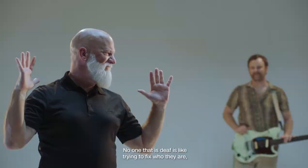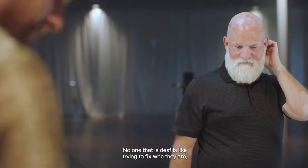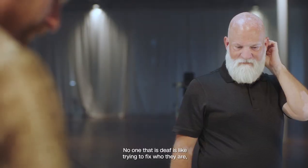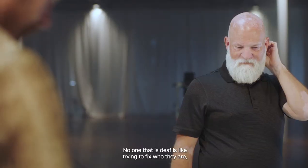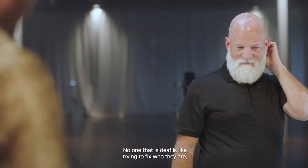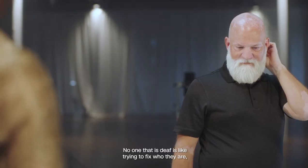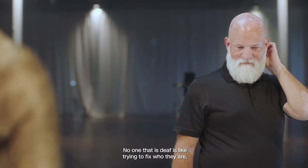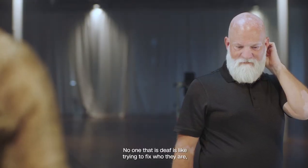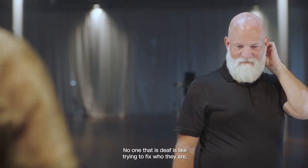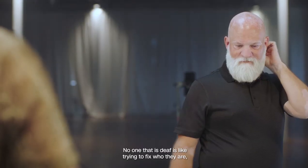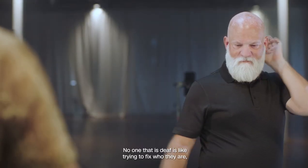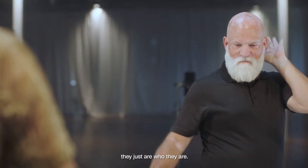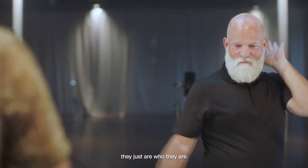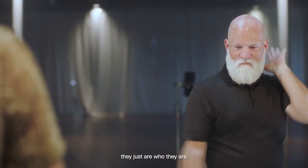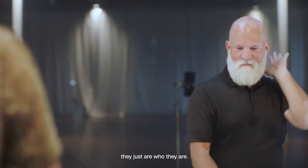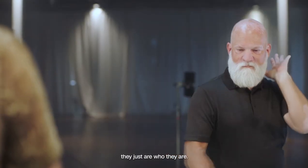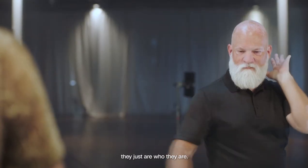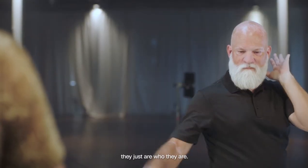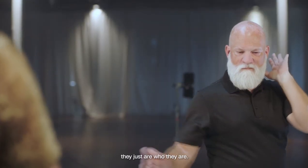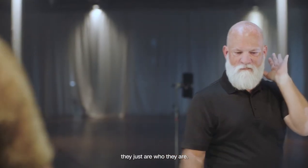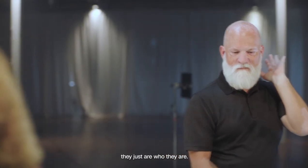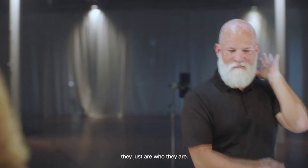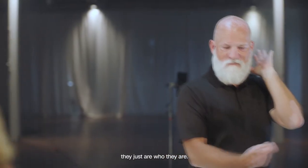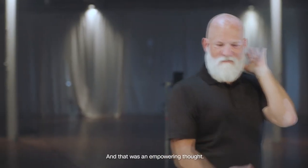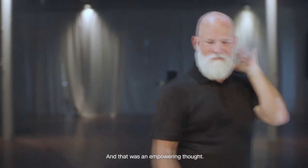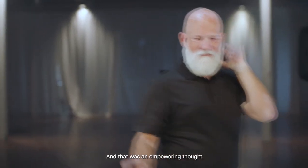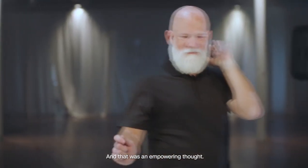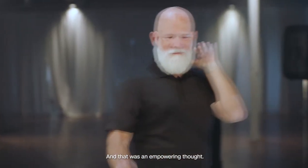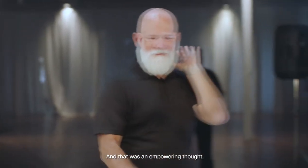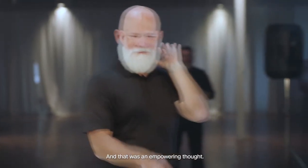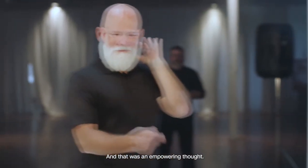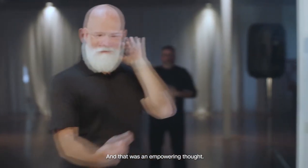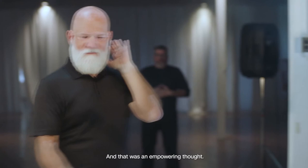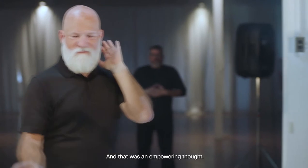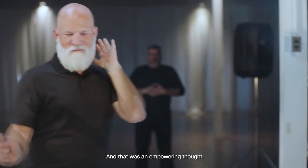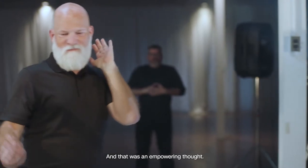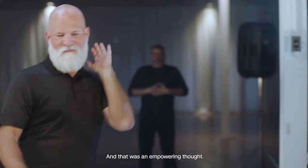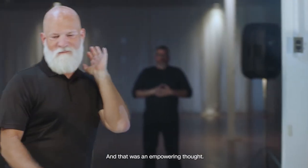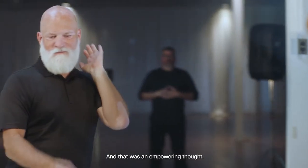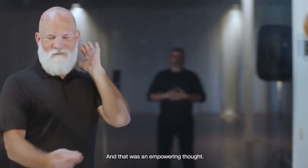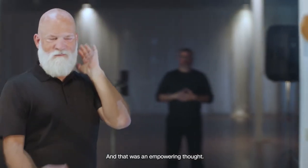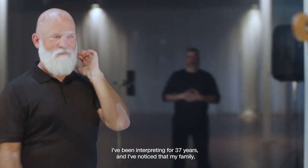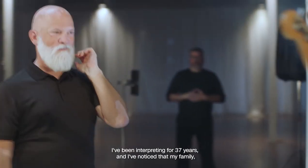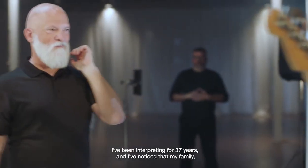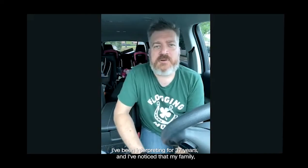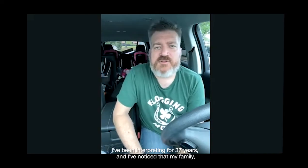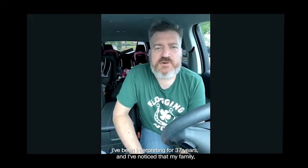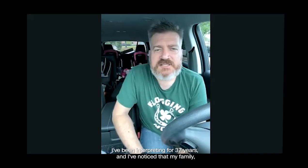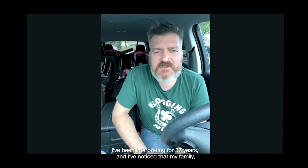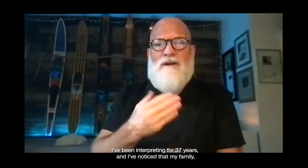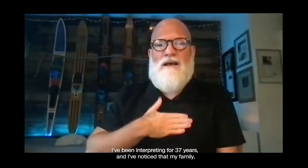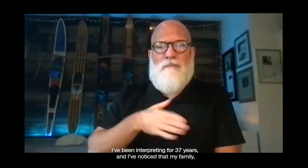like trying to fix who they are. They just are who they are. And that was an empowering thought. I've been interpreting